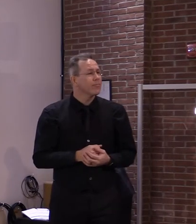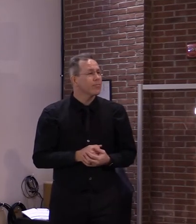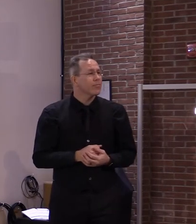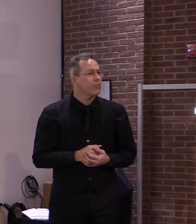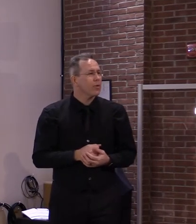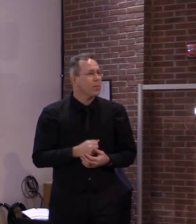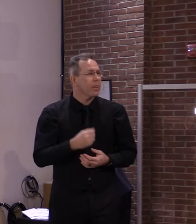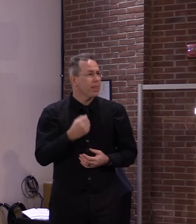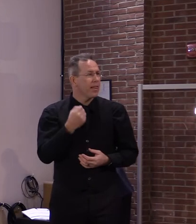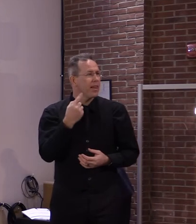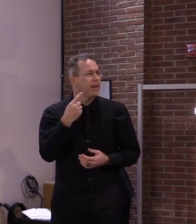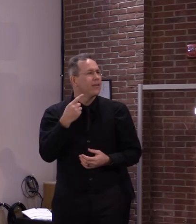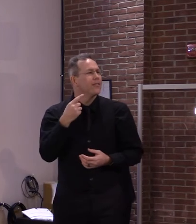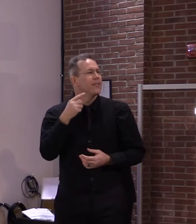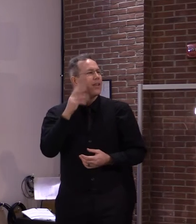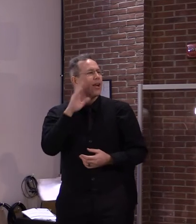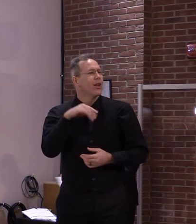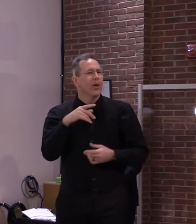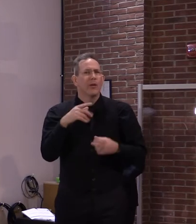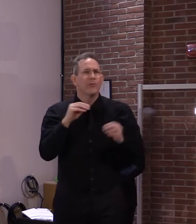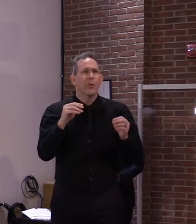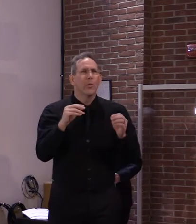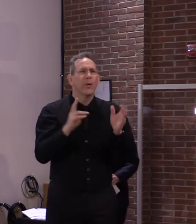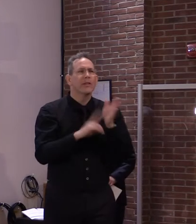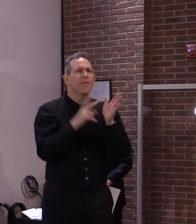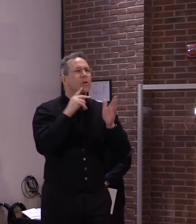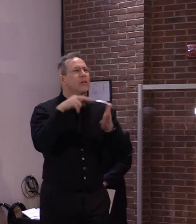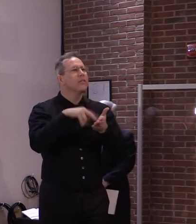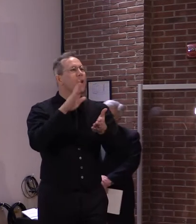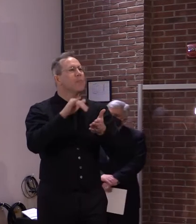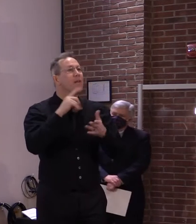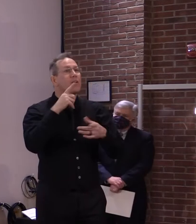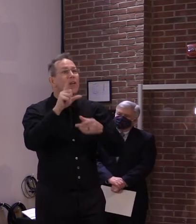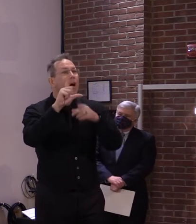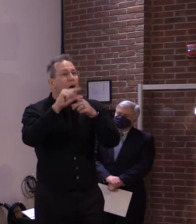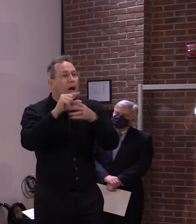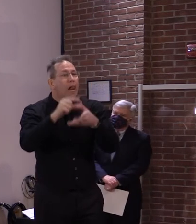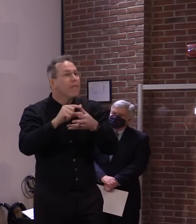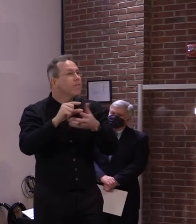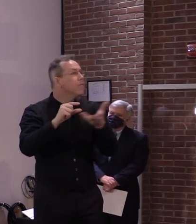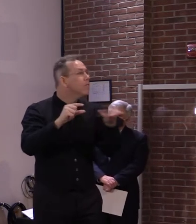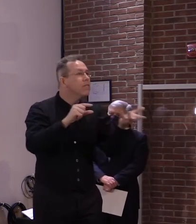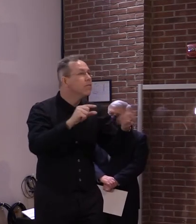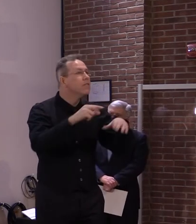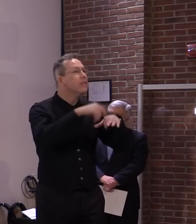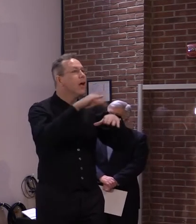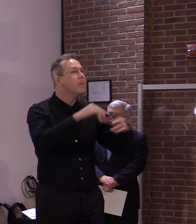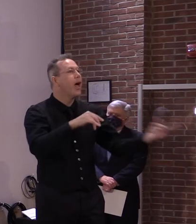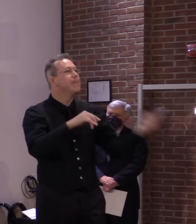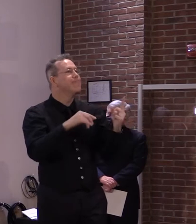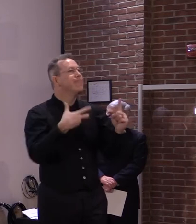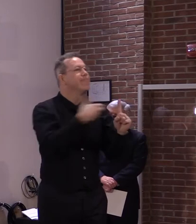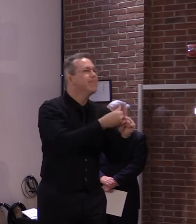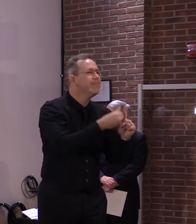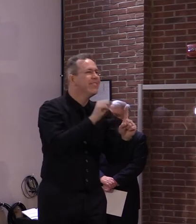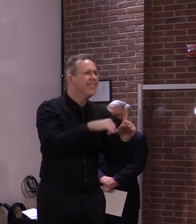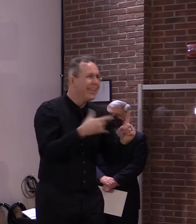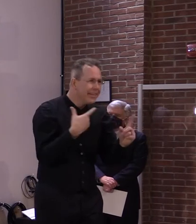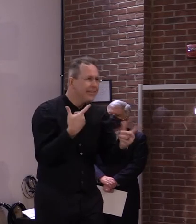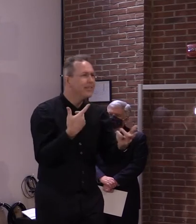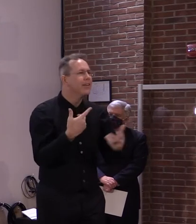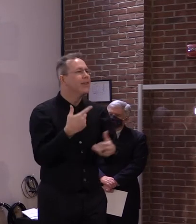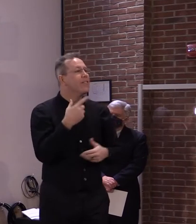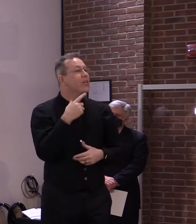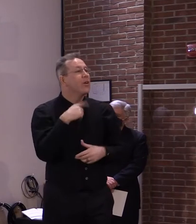is how can vermonters 75 and up and the 1a group and the homebound that you mentioned be sure that